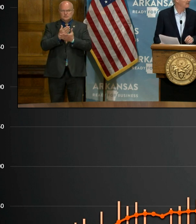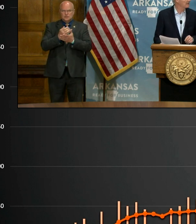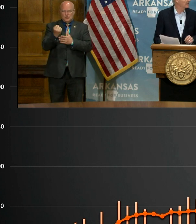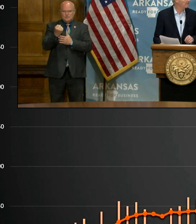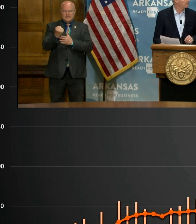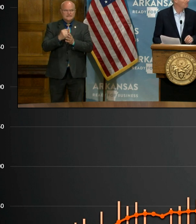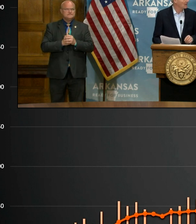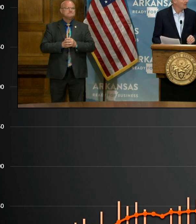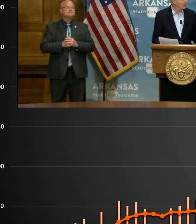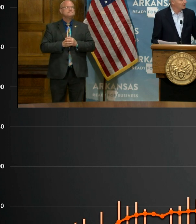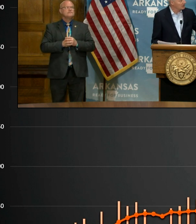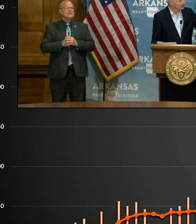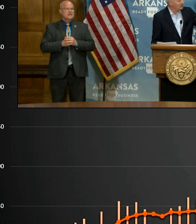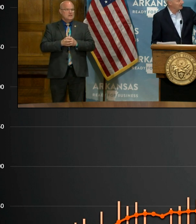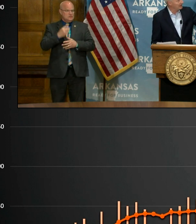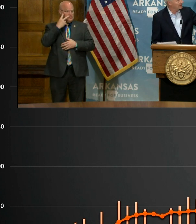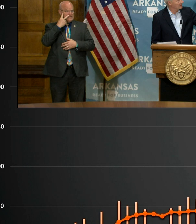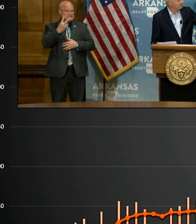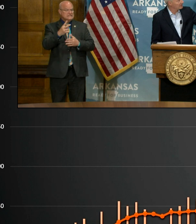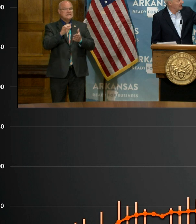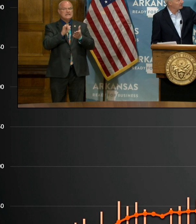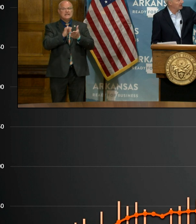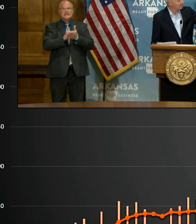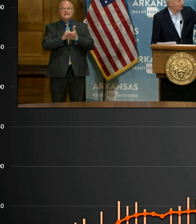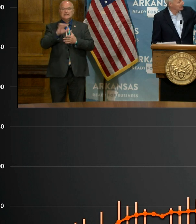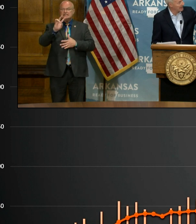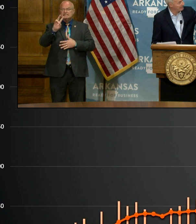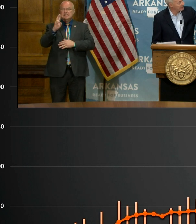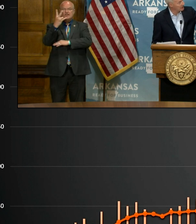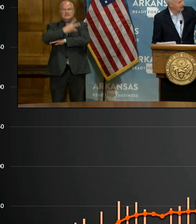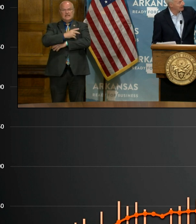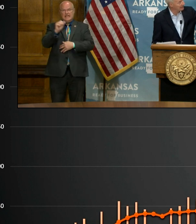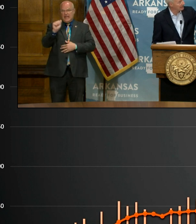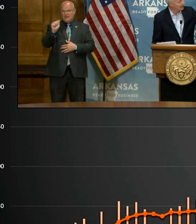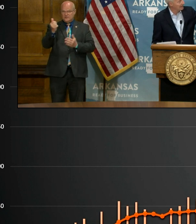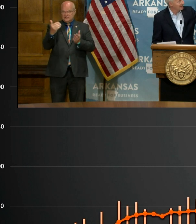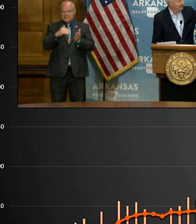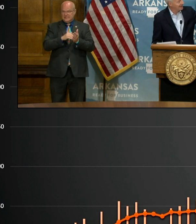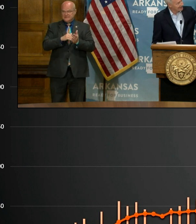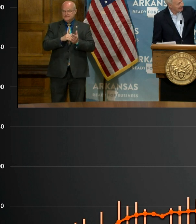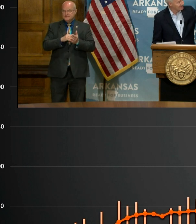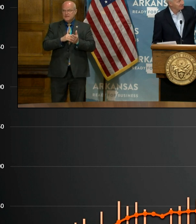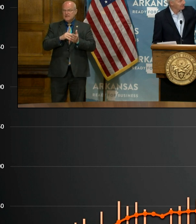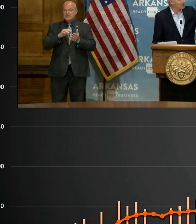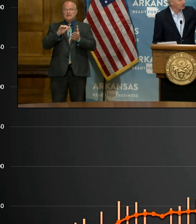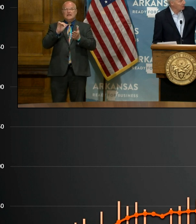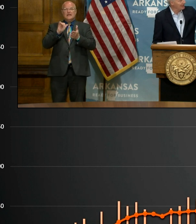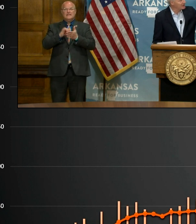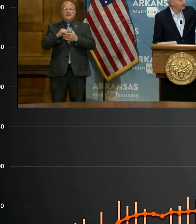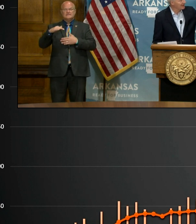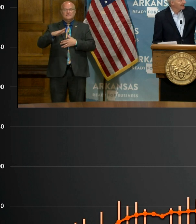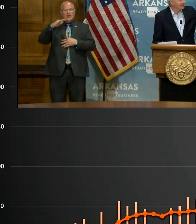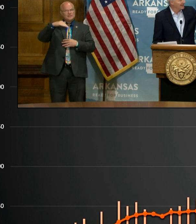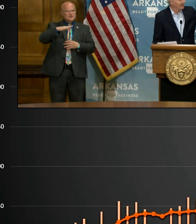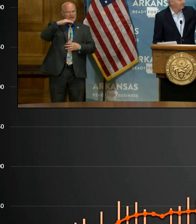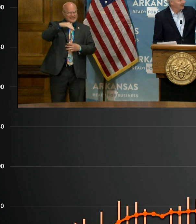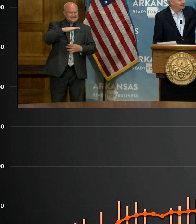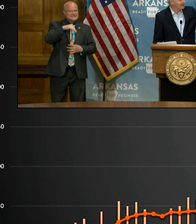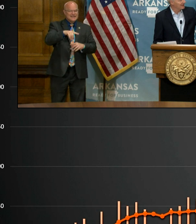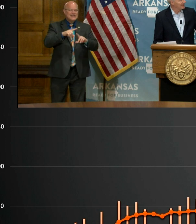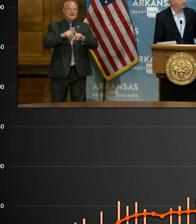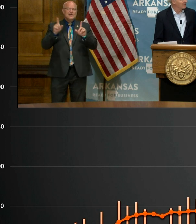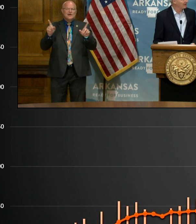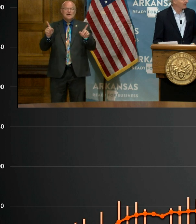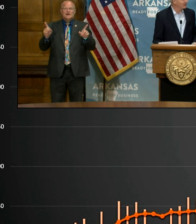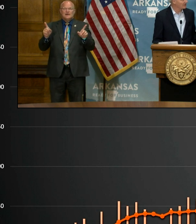second, and you can see the 7-day rolling average again. That fluctuates,